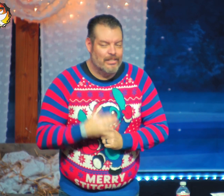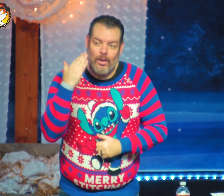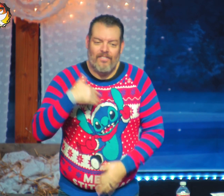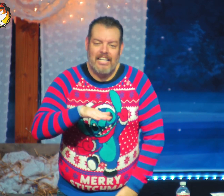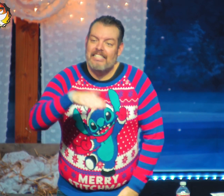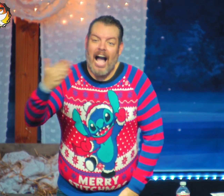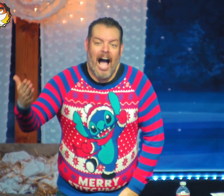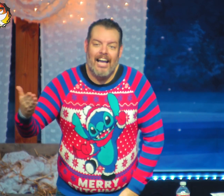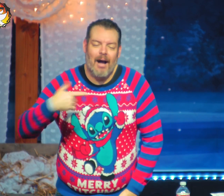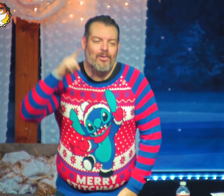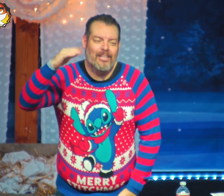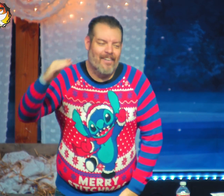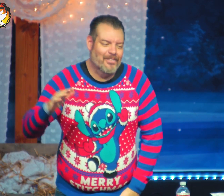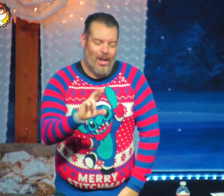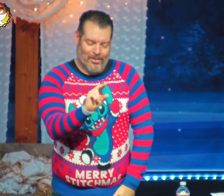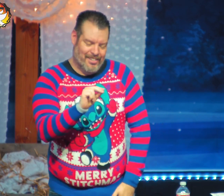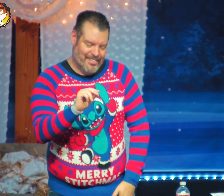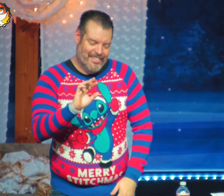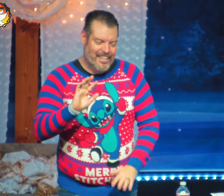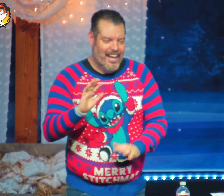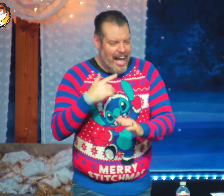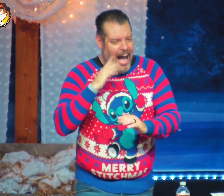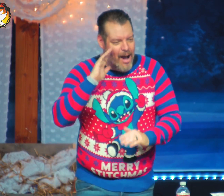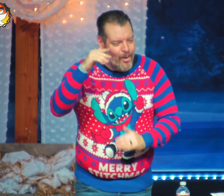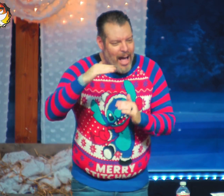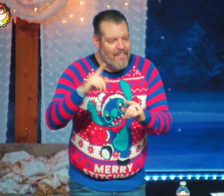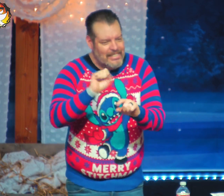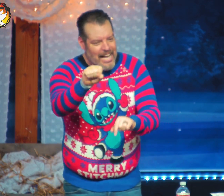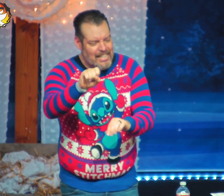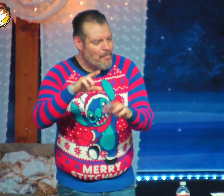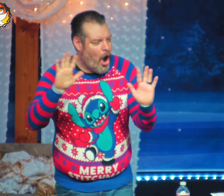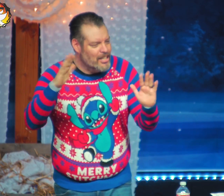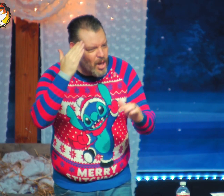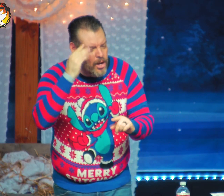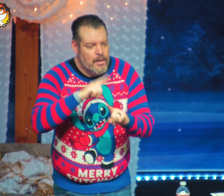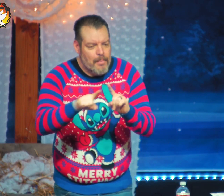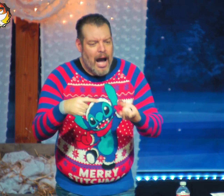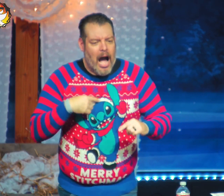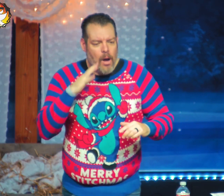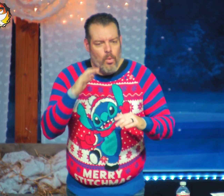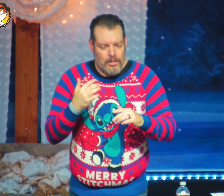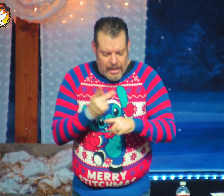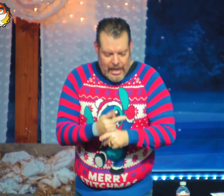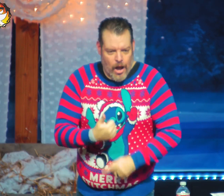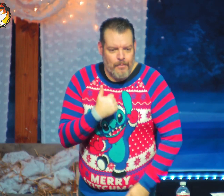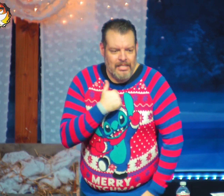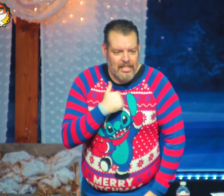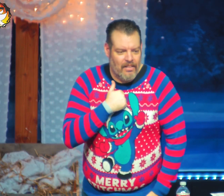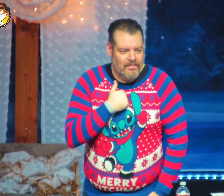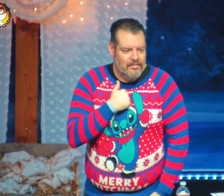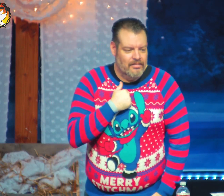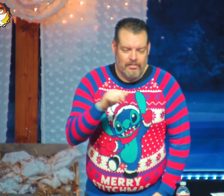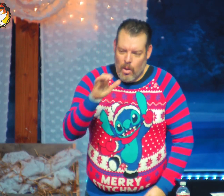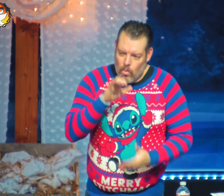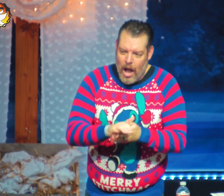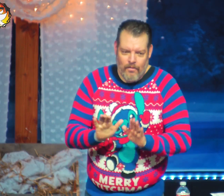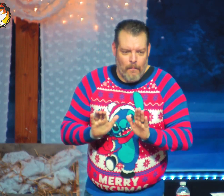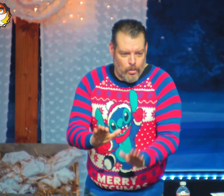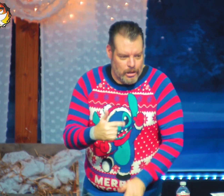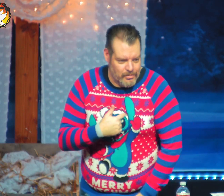healthier. I'm already getting there to be at the pre-diabetic level, I'll tell you. And that's how bad it